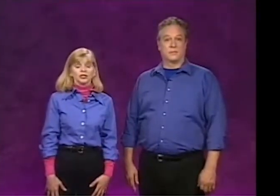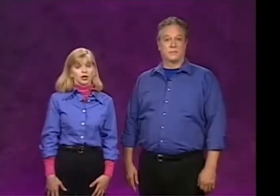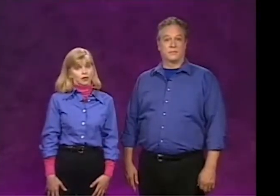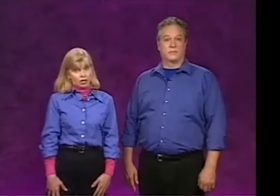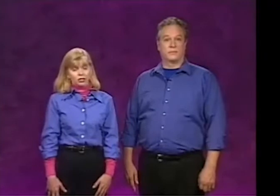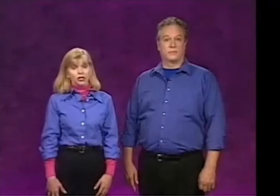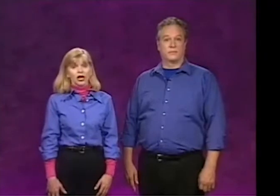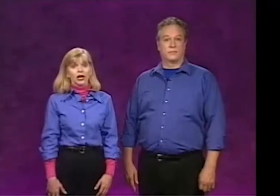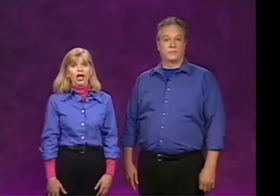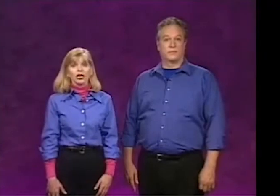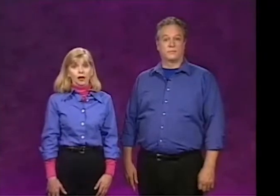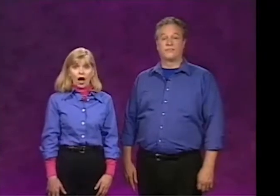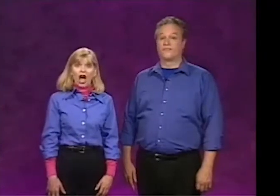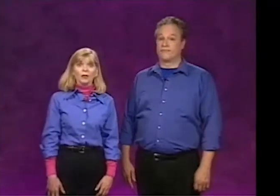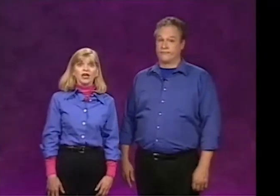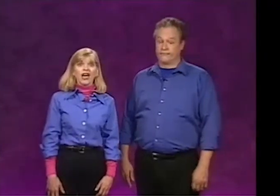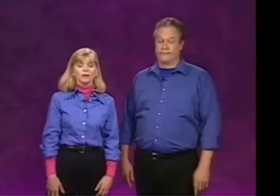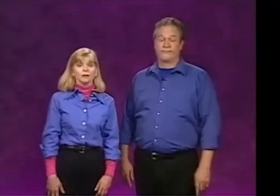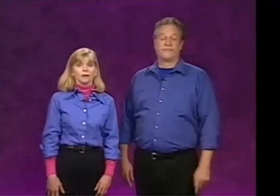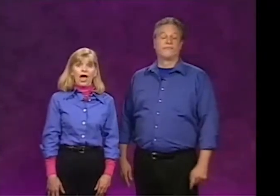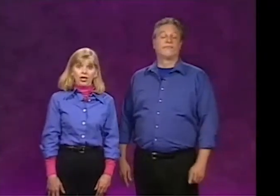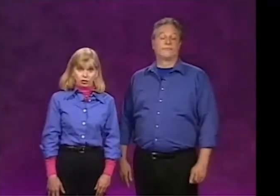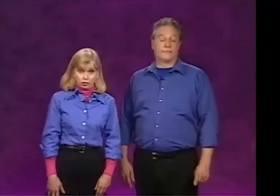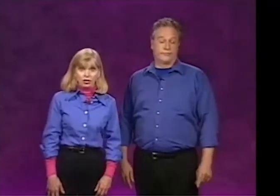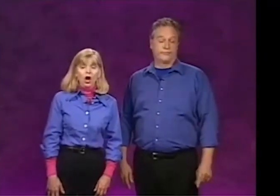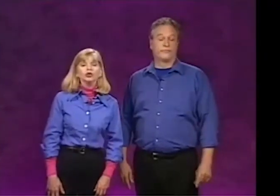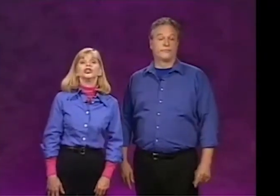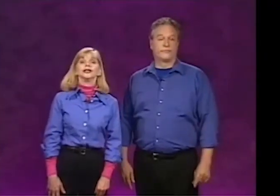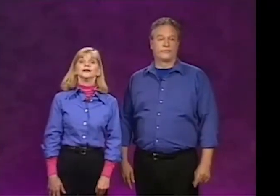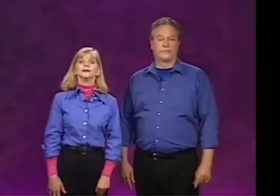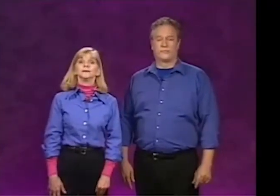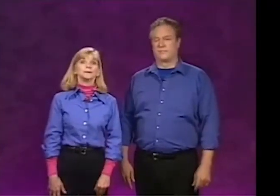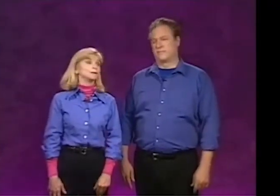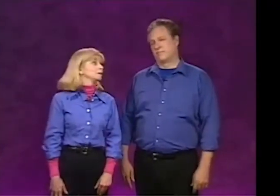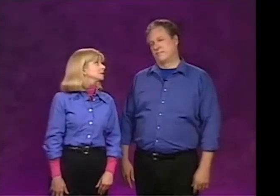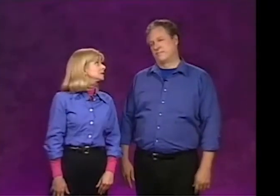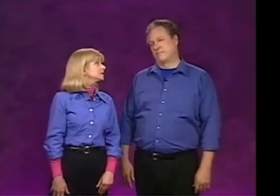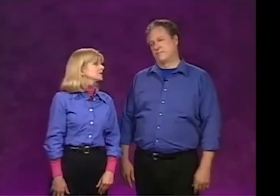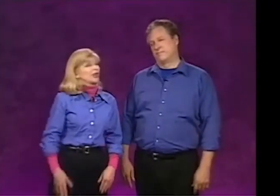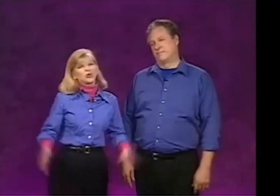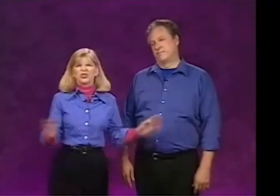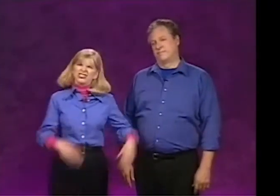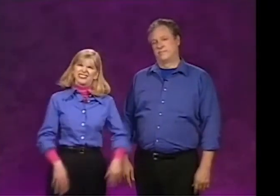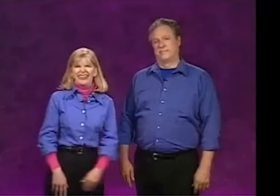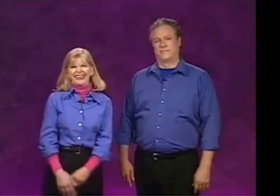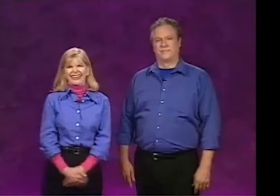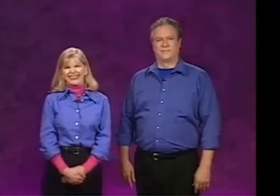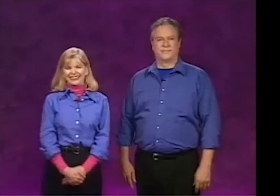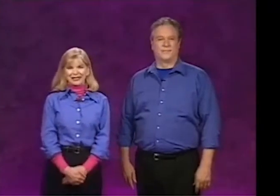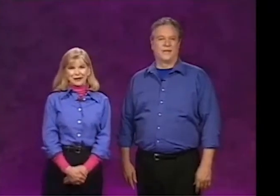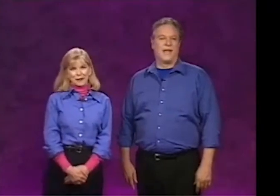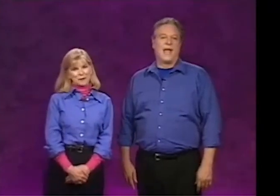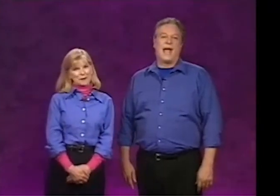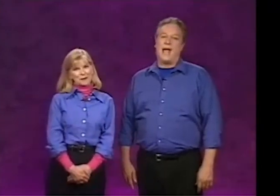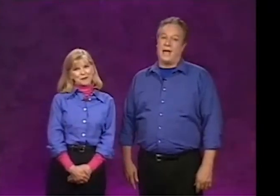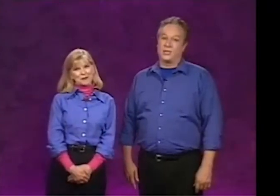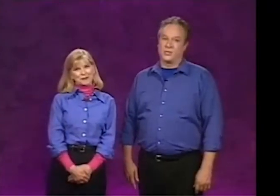of DNA, IBM, and DOG. Oh, just kidding.